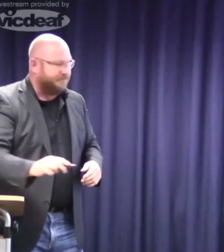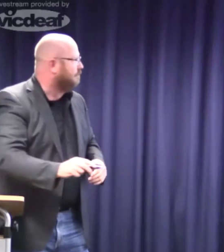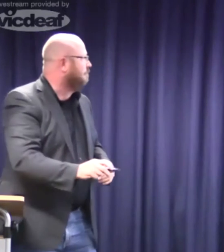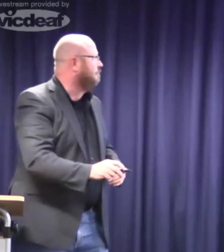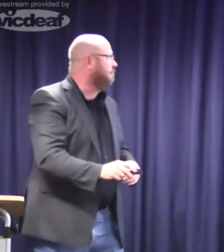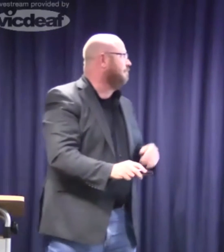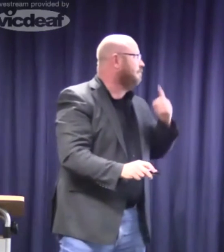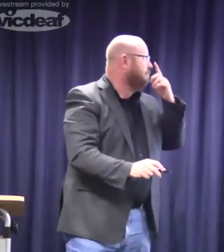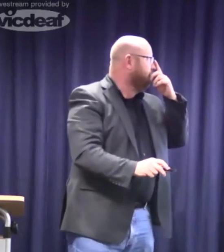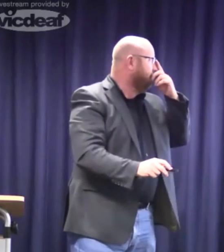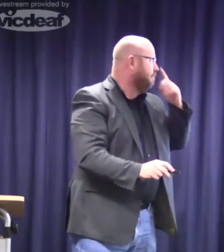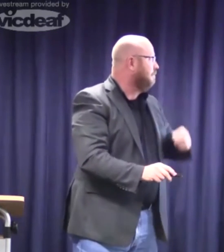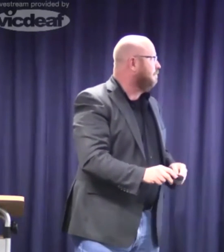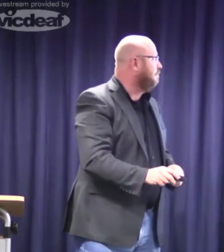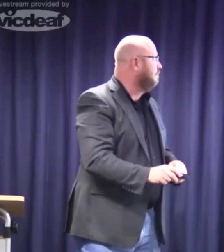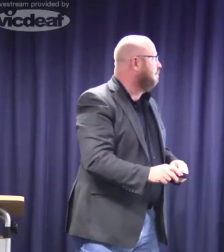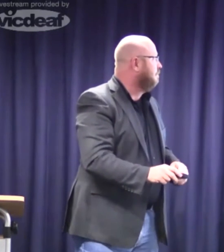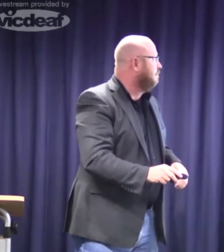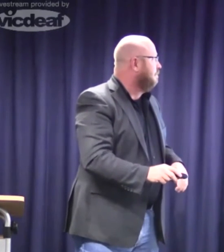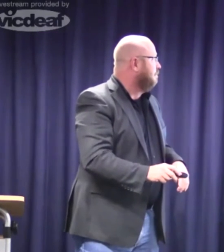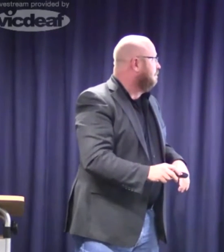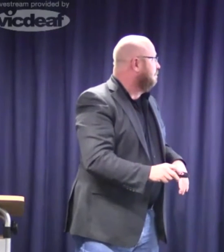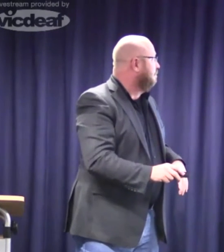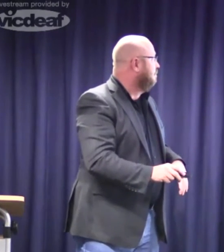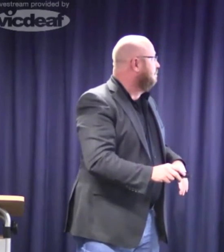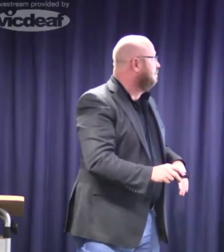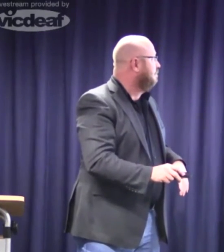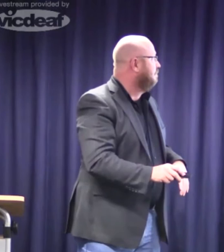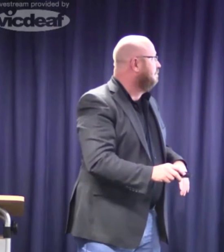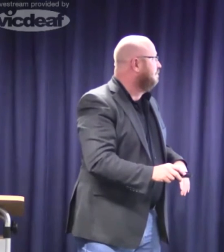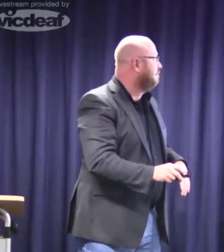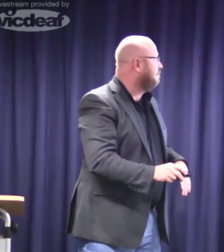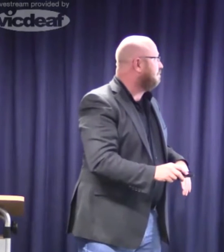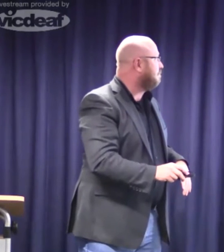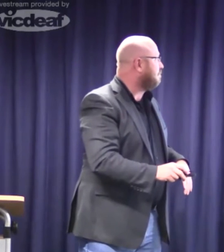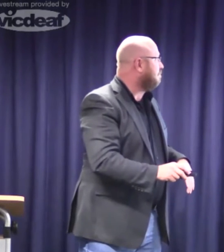supply of interpreters? I do not know. I look forward to their response.